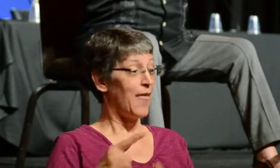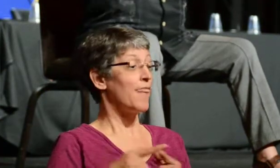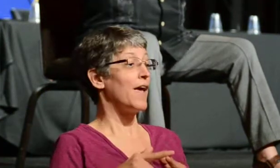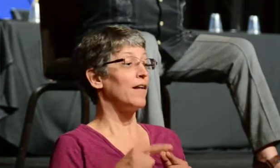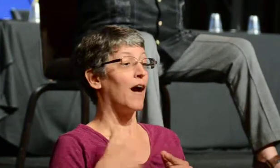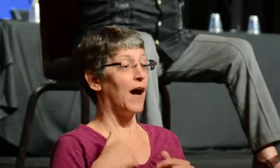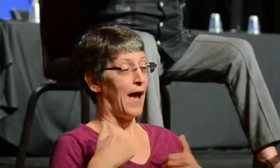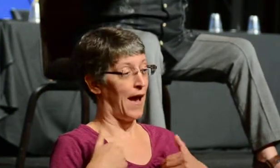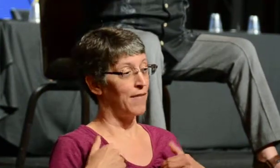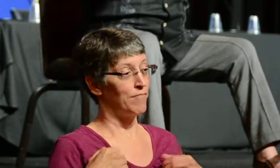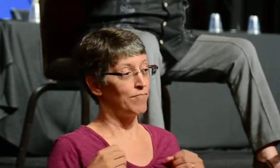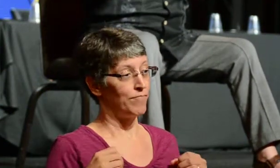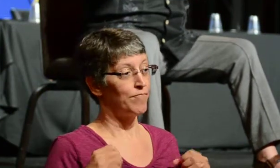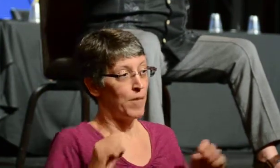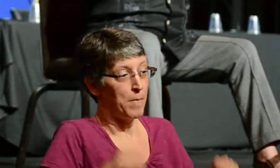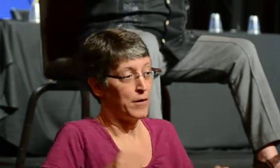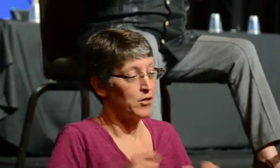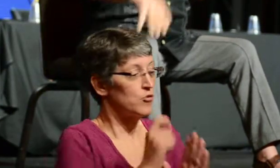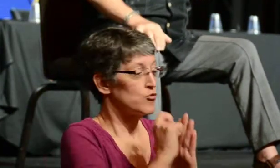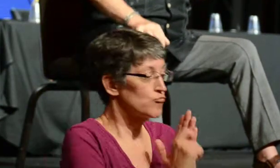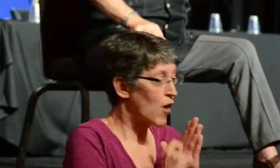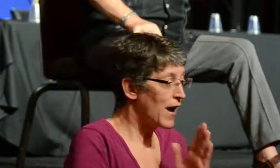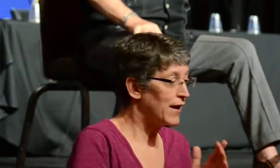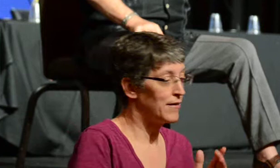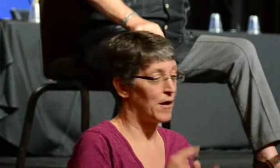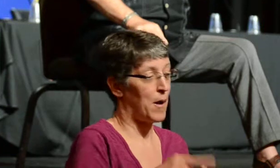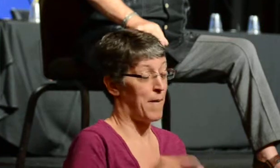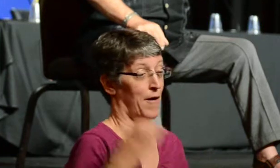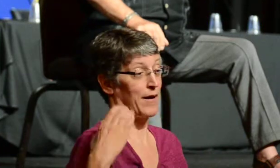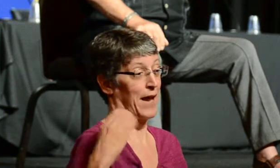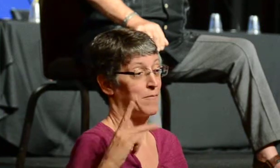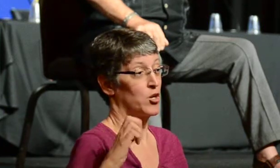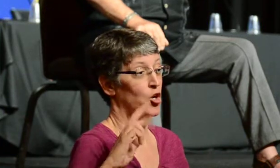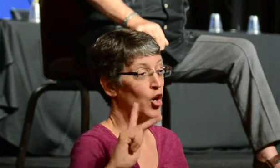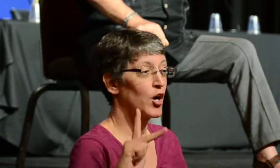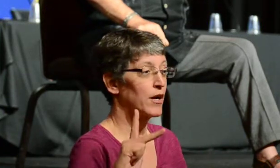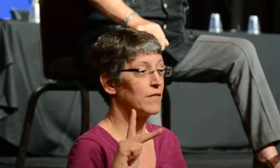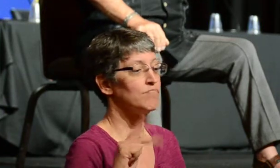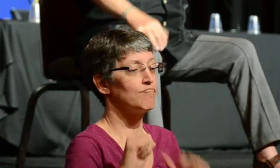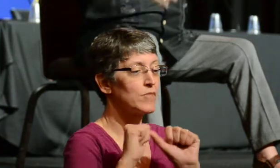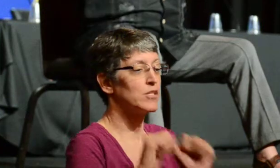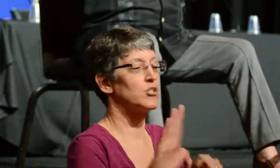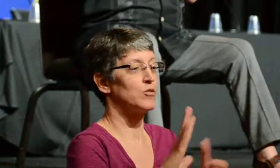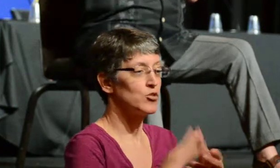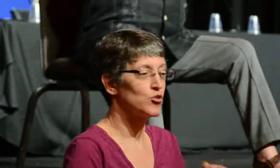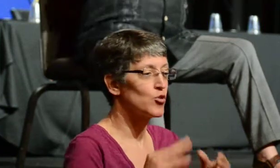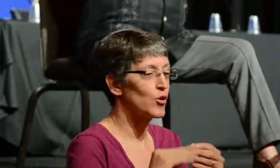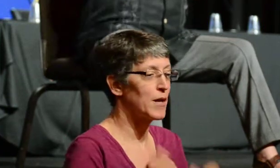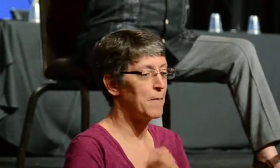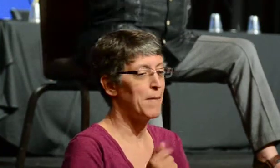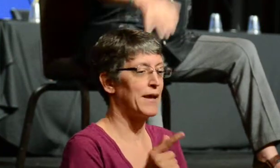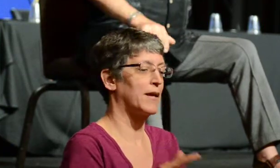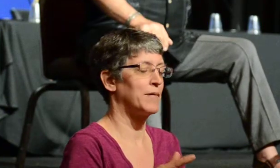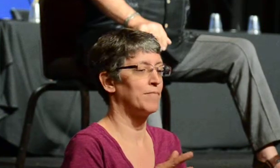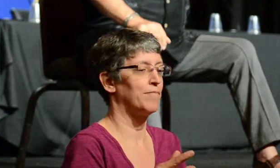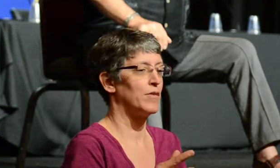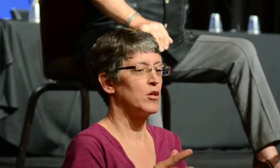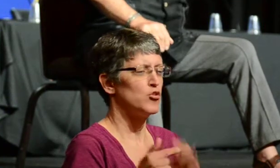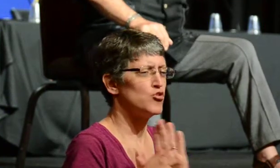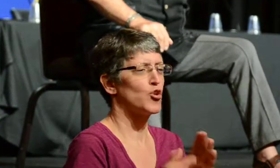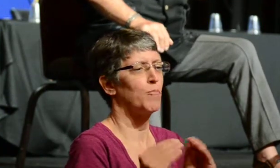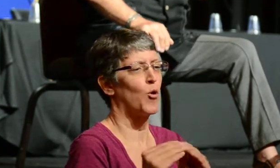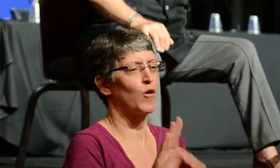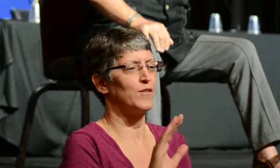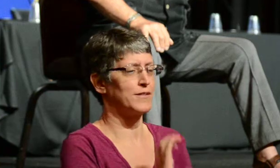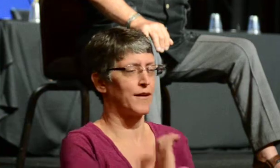write and make Captain Kirk a more fully fledged character, which brings me to